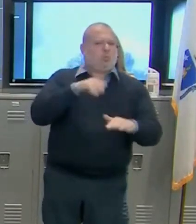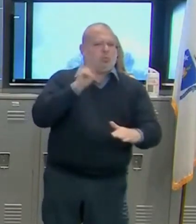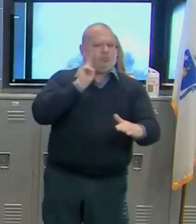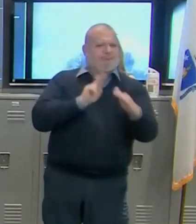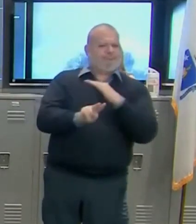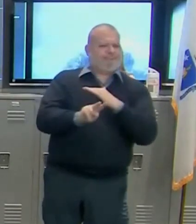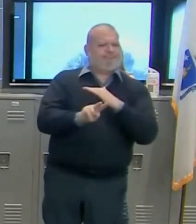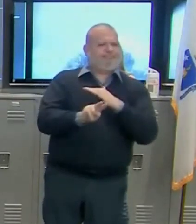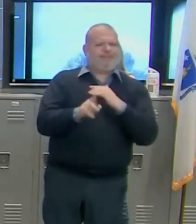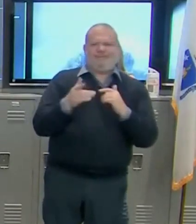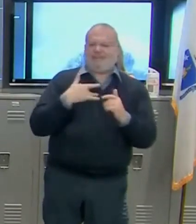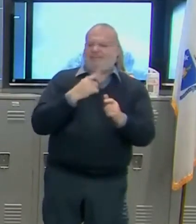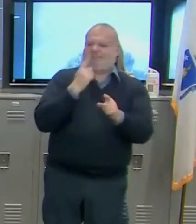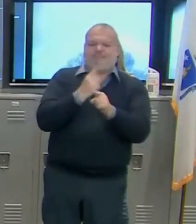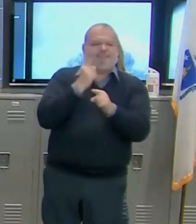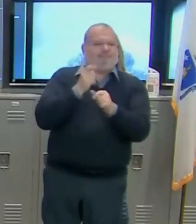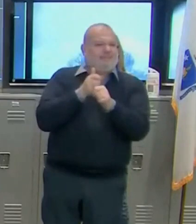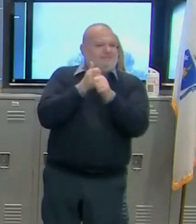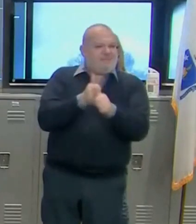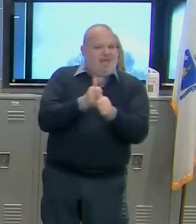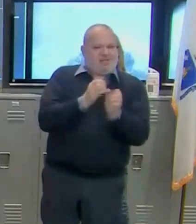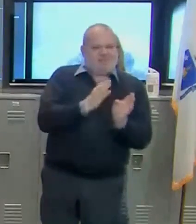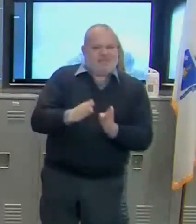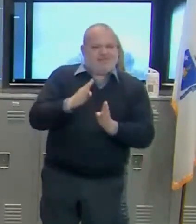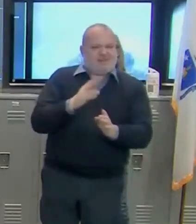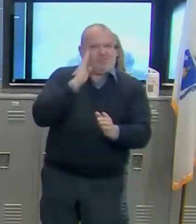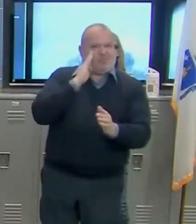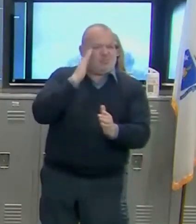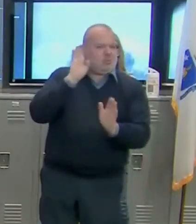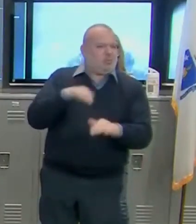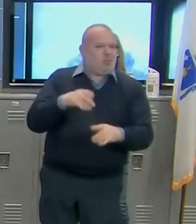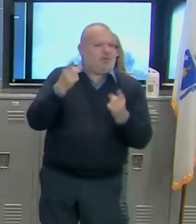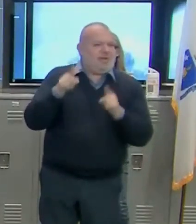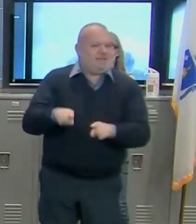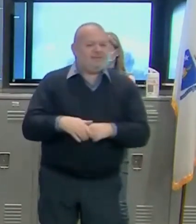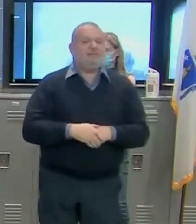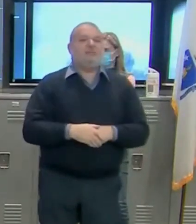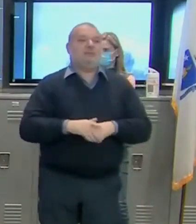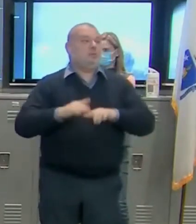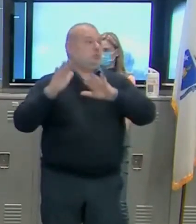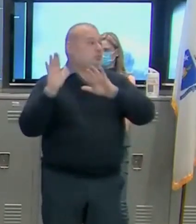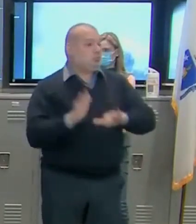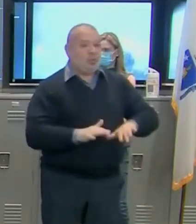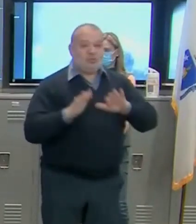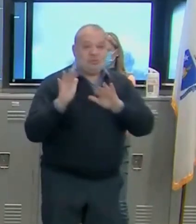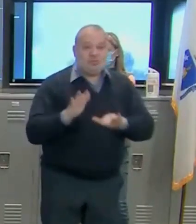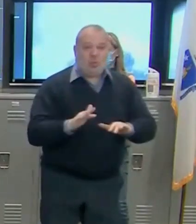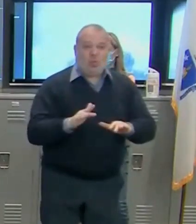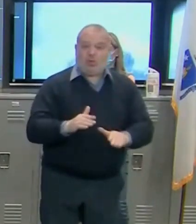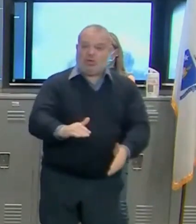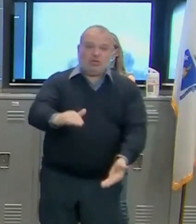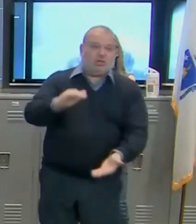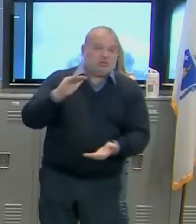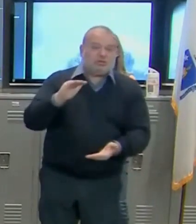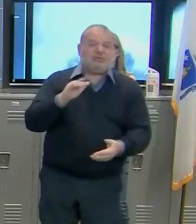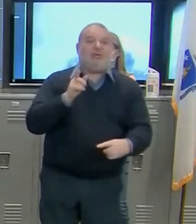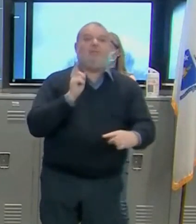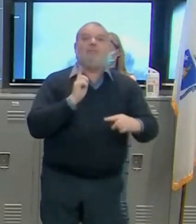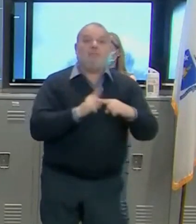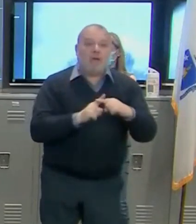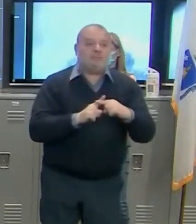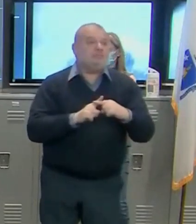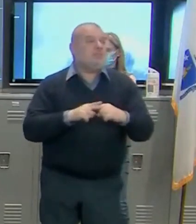roadway conditions have been throughout the day today. We have been seeing very heavy snow, wind, whiteout conditions in many areas